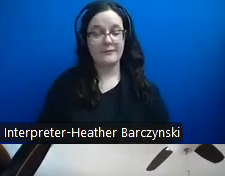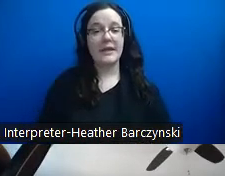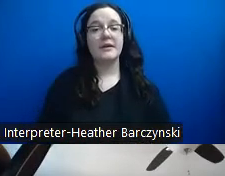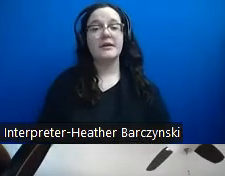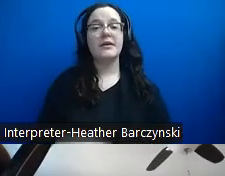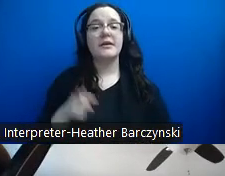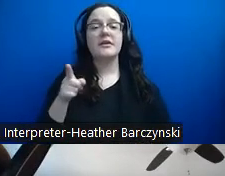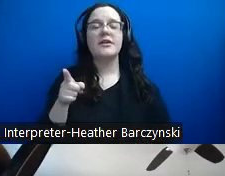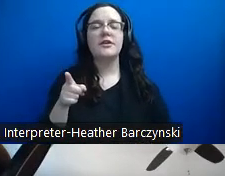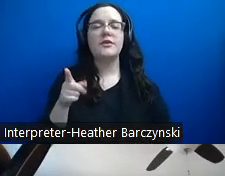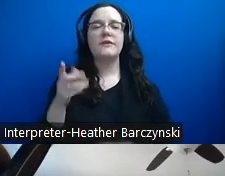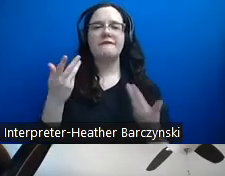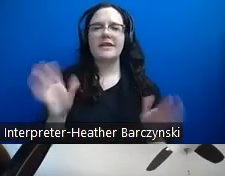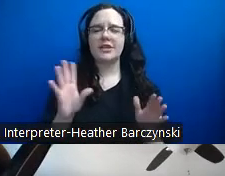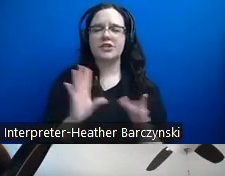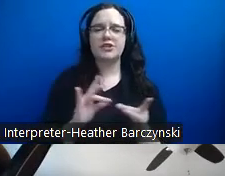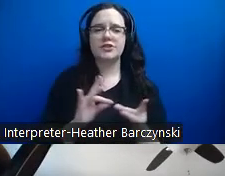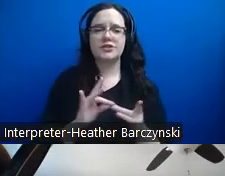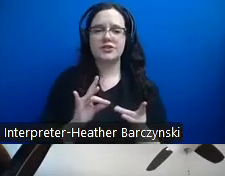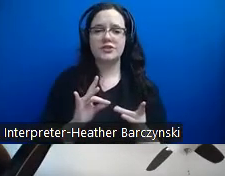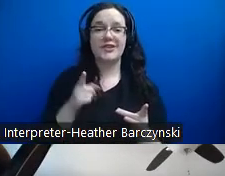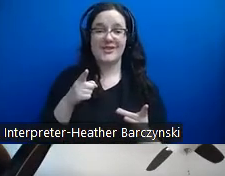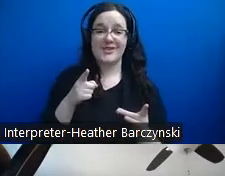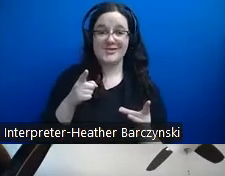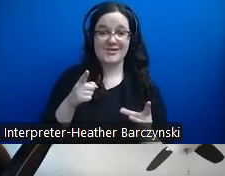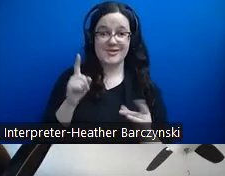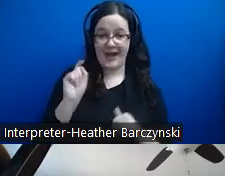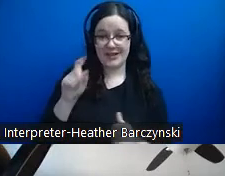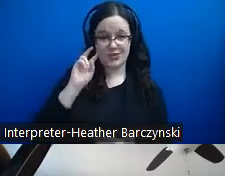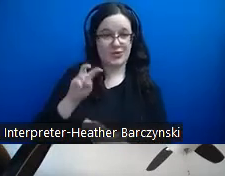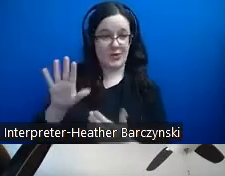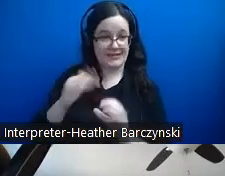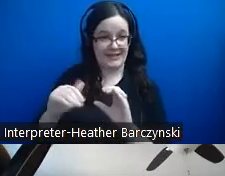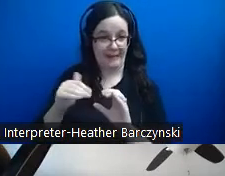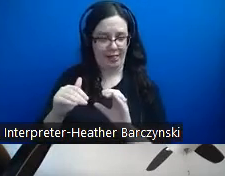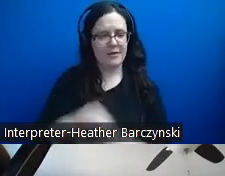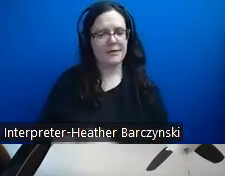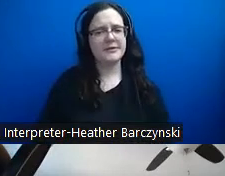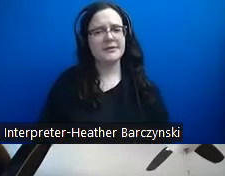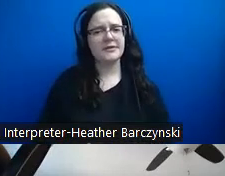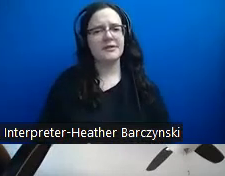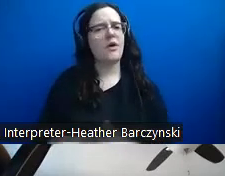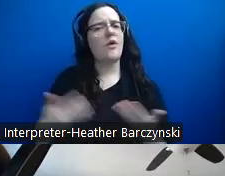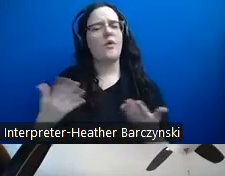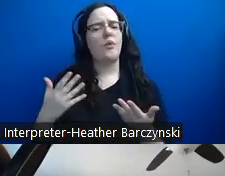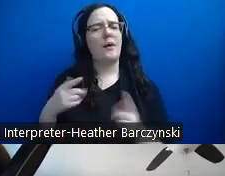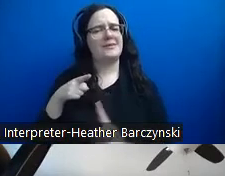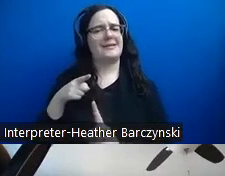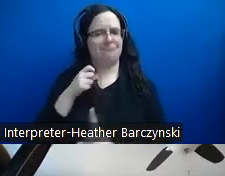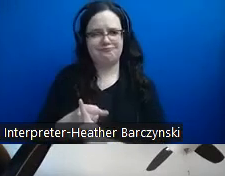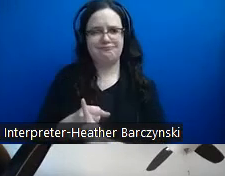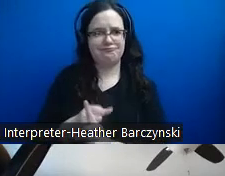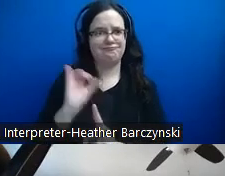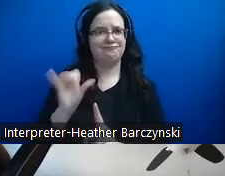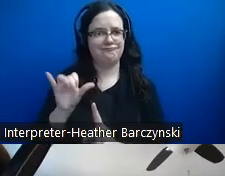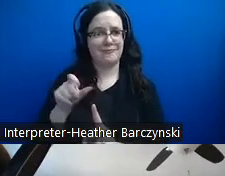you were, had to access some of his emails, but what was the culminating event? When did you find out that it was gambling?